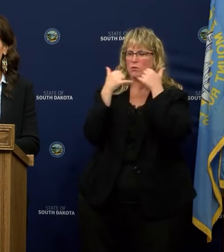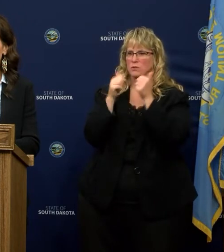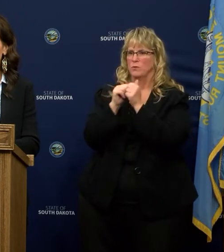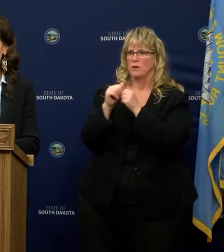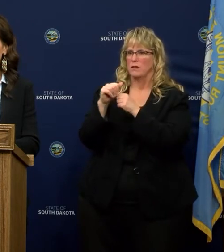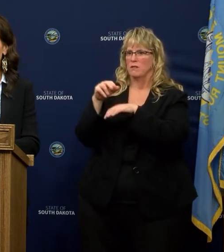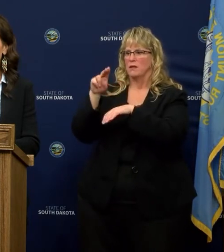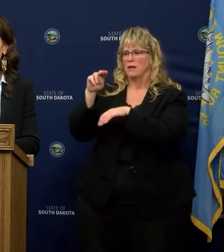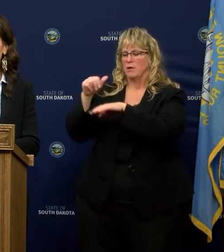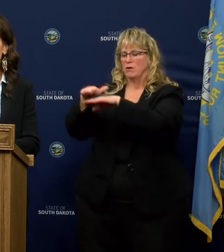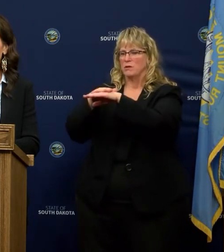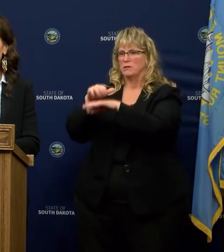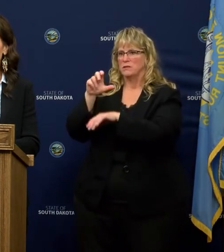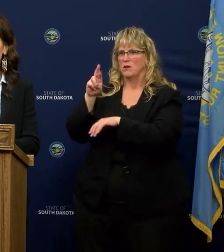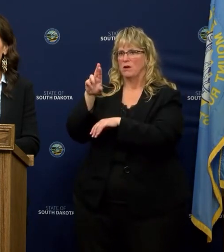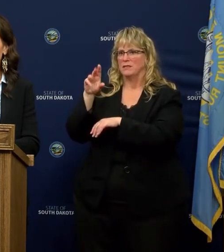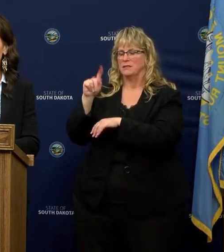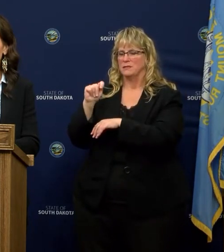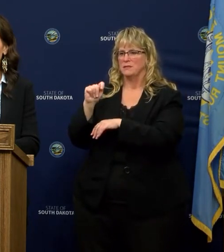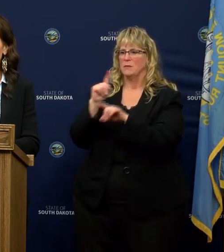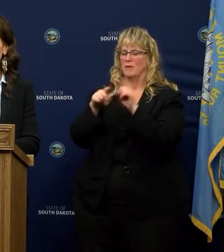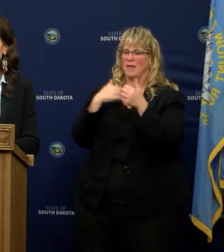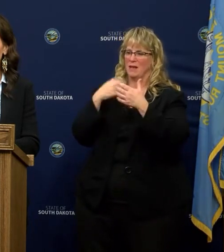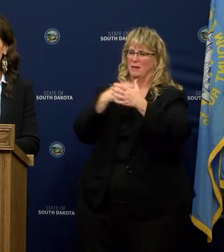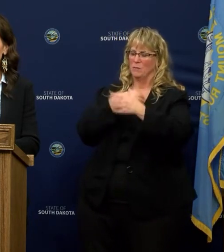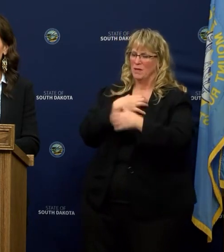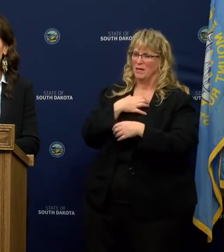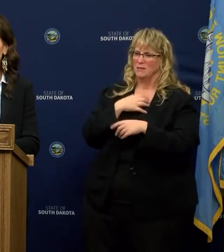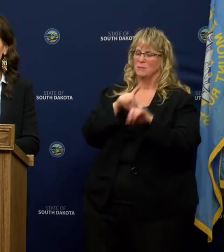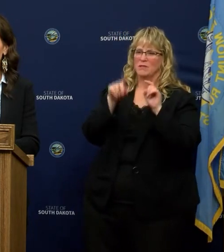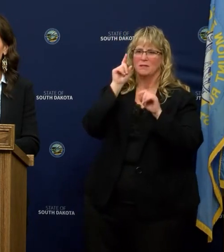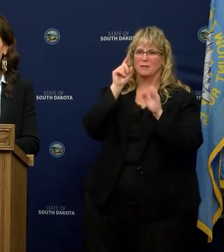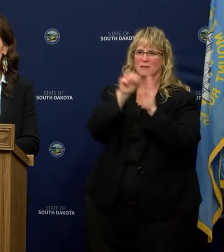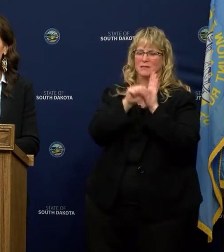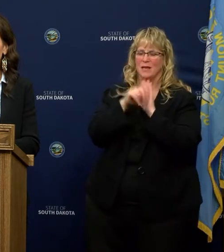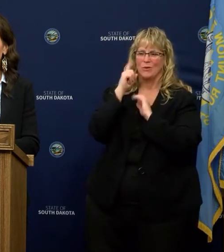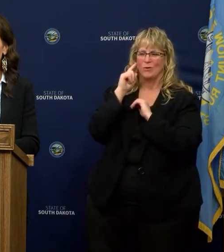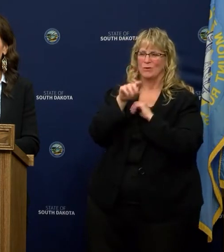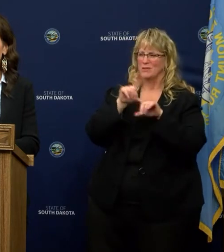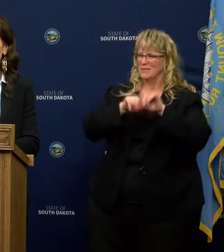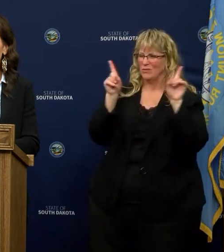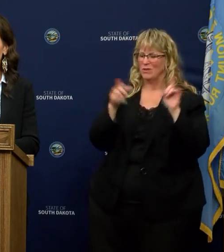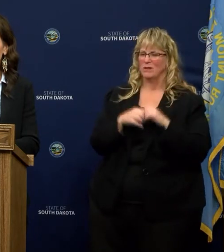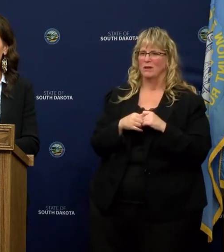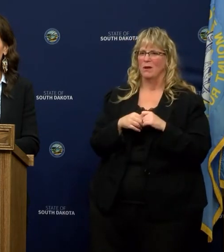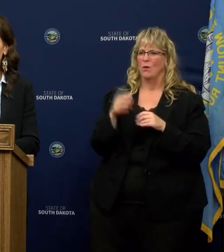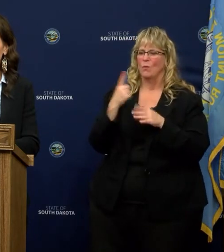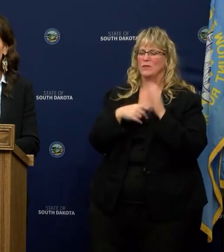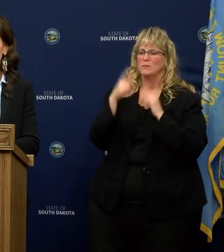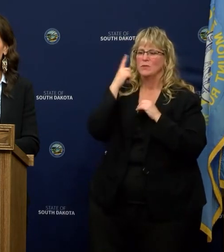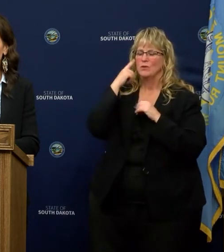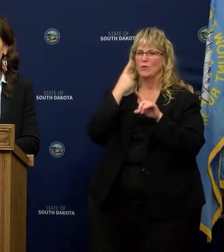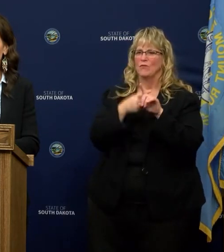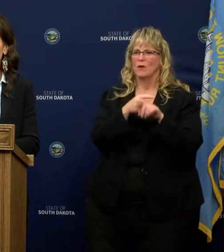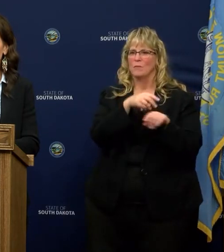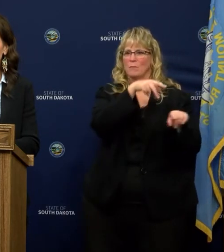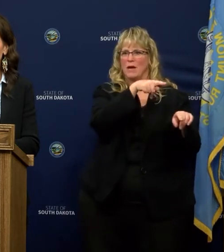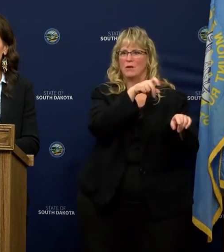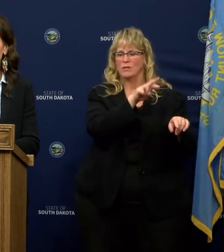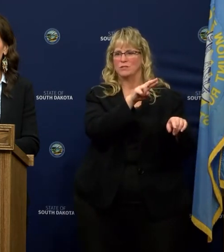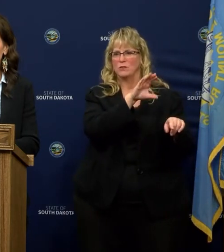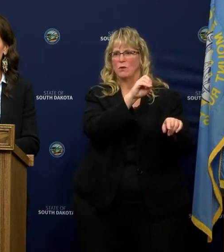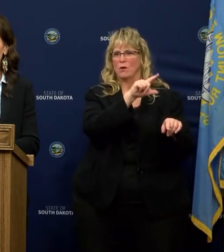River were running smooth and there were zero complaints, but the state has heard otherwise. What has been heard from the Oglala Sioux Tribe